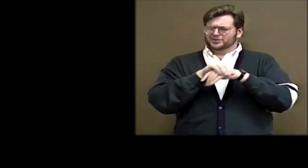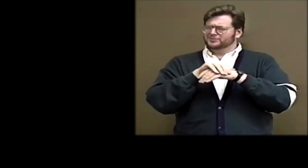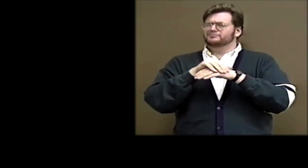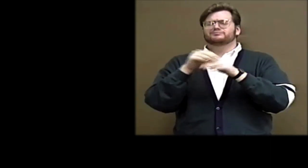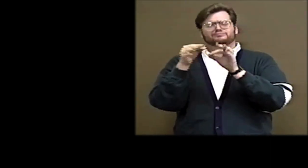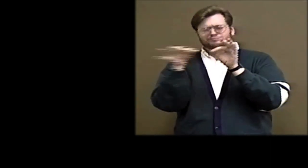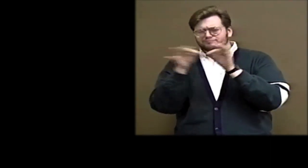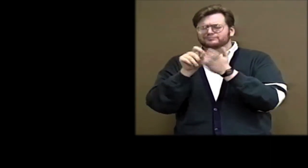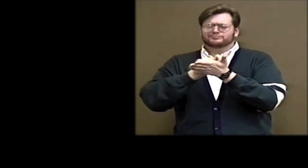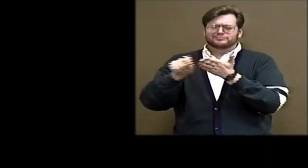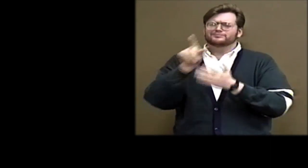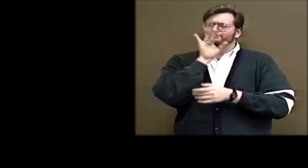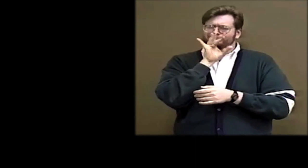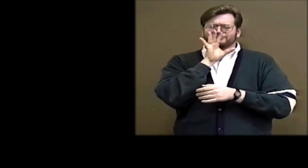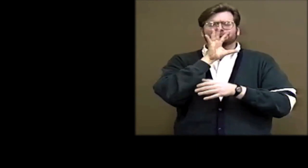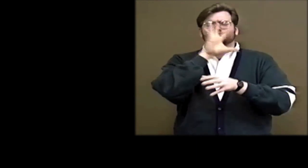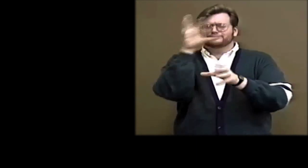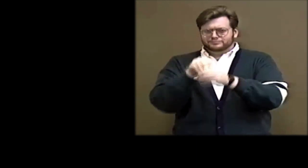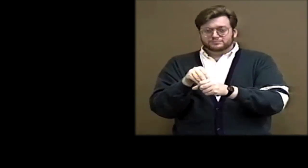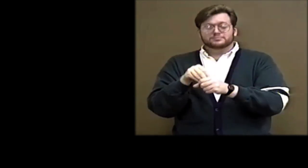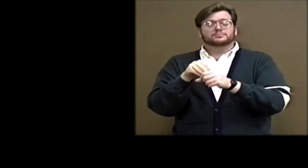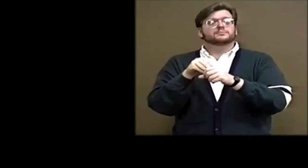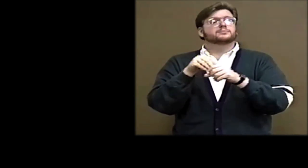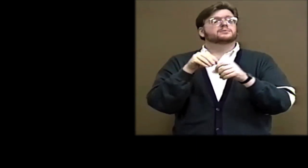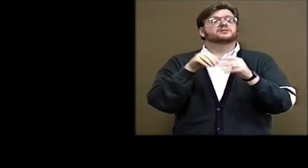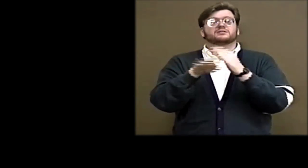I didn't know anything about American Sign Language or the deaf culture.